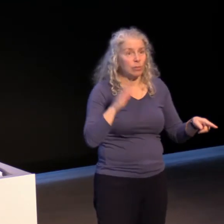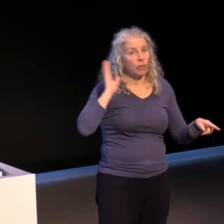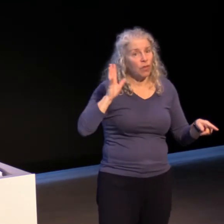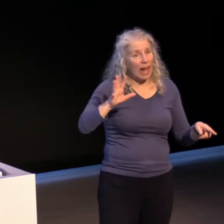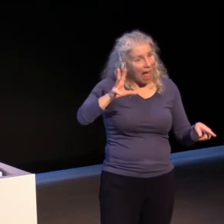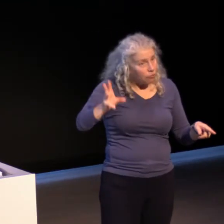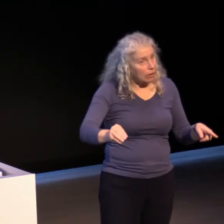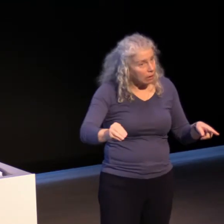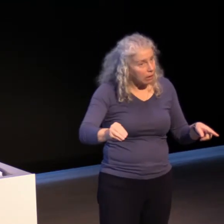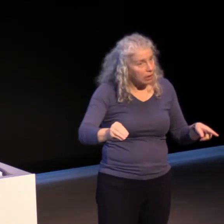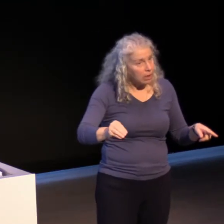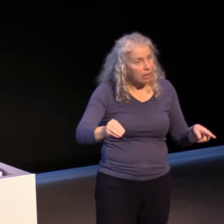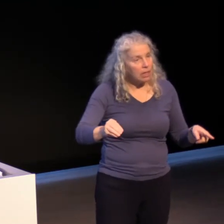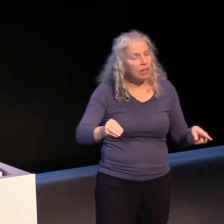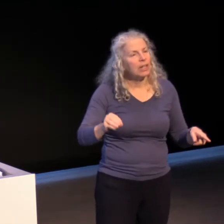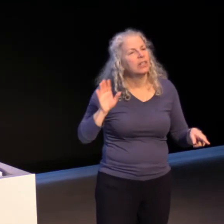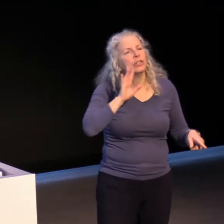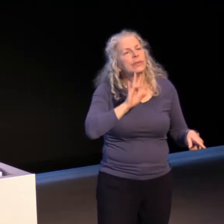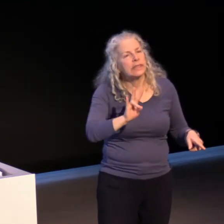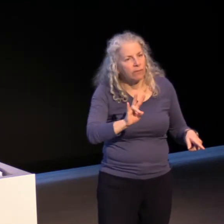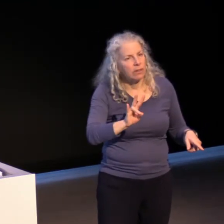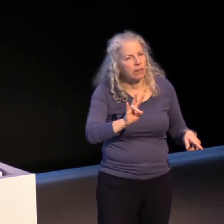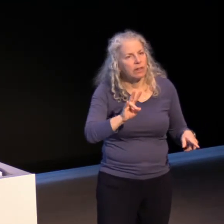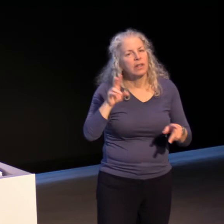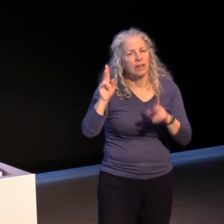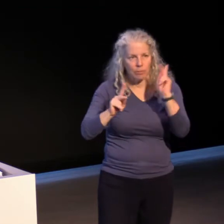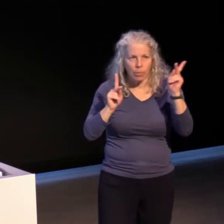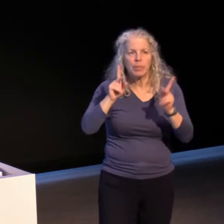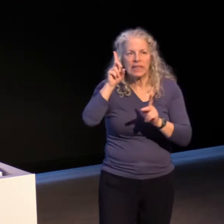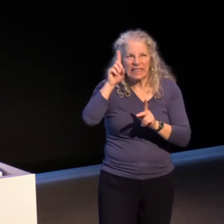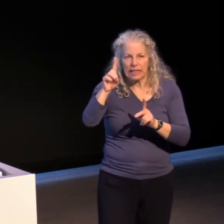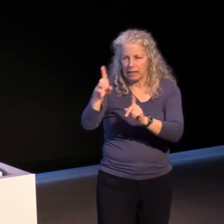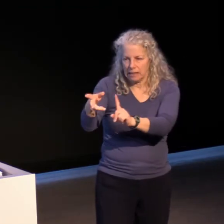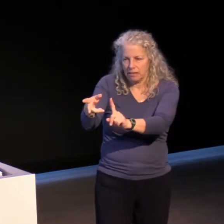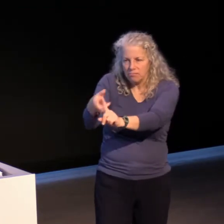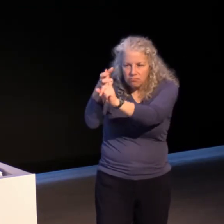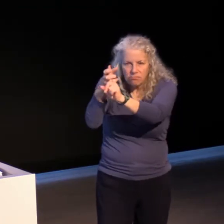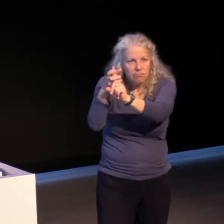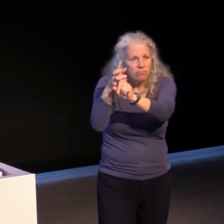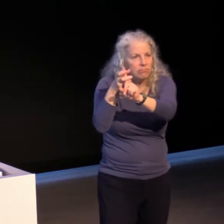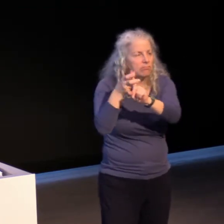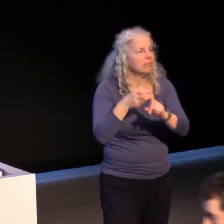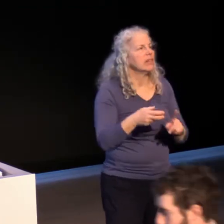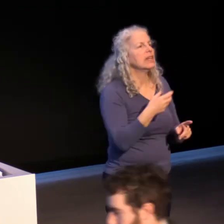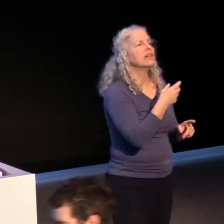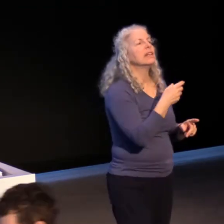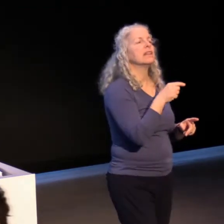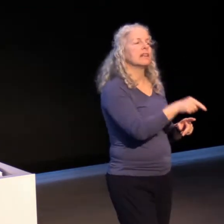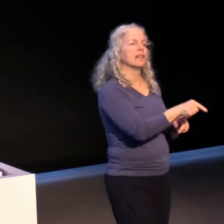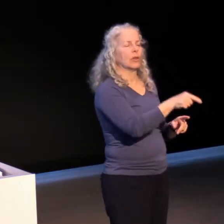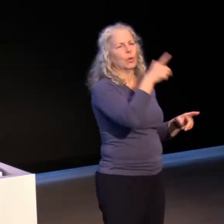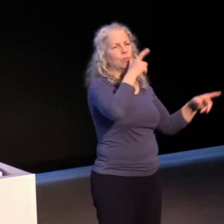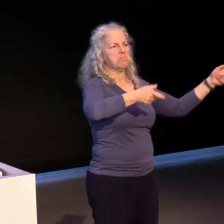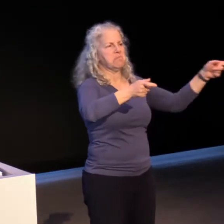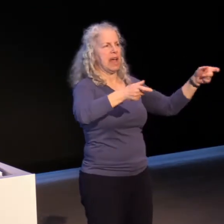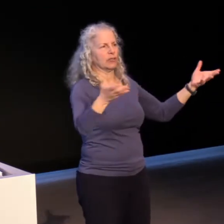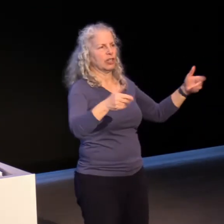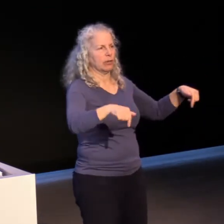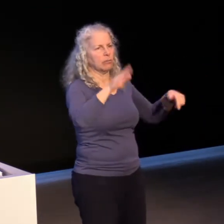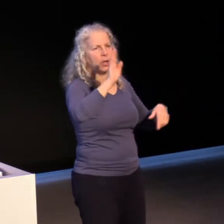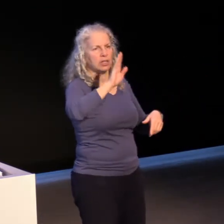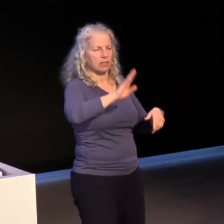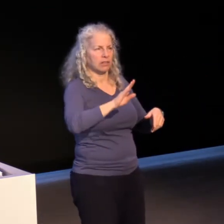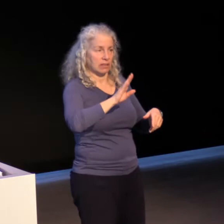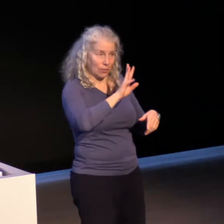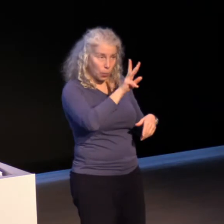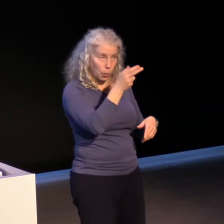Africa when she was about 7 years old. After she was bought by her masters, the